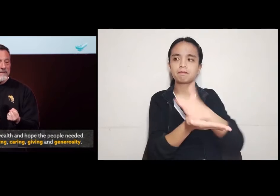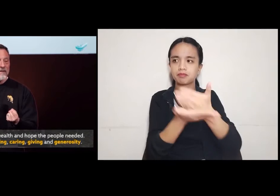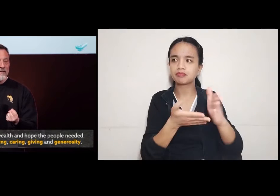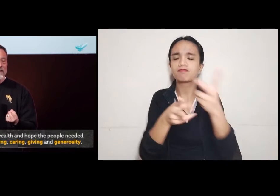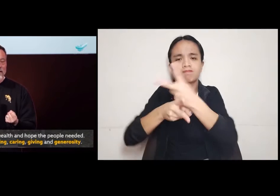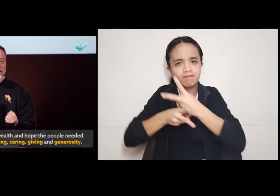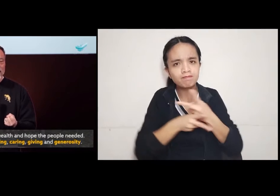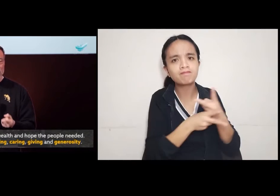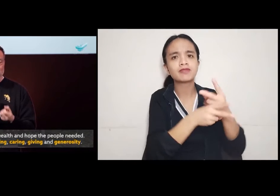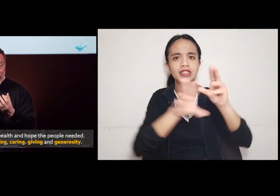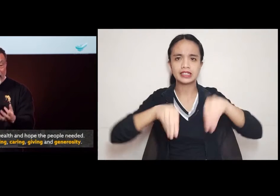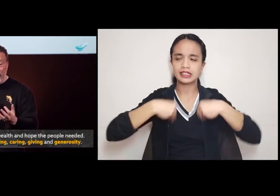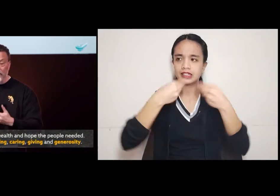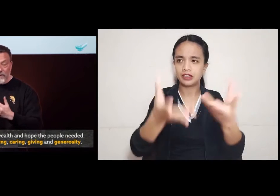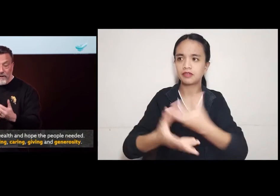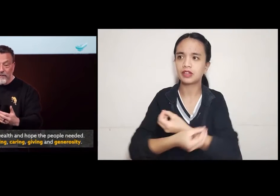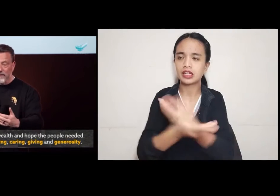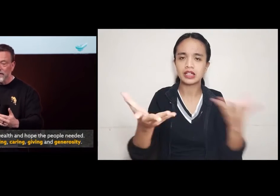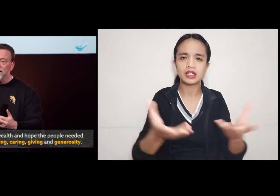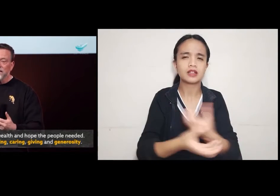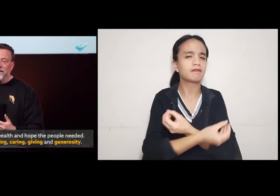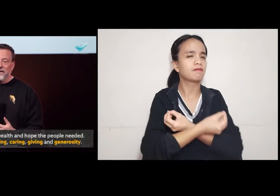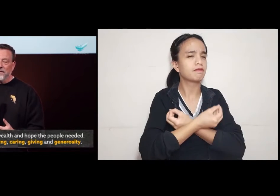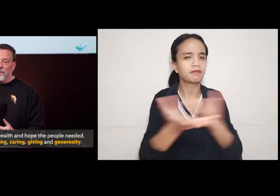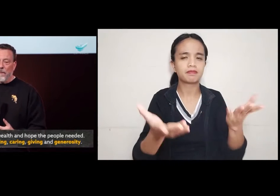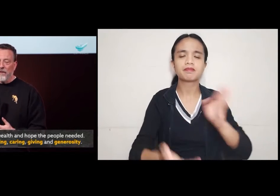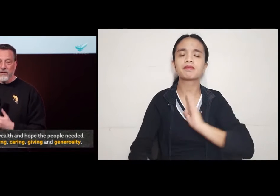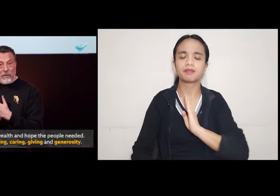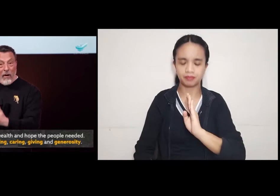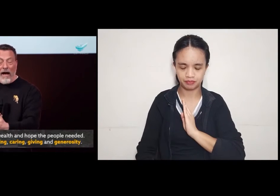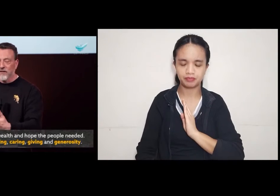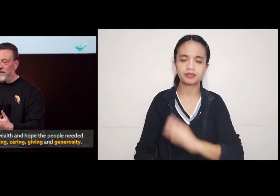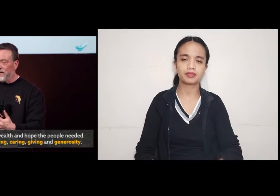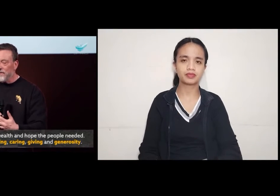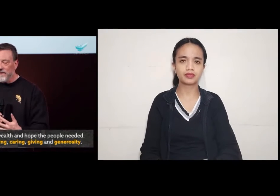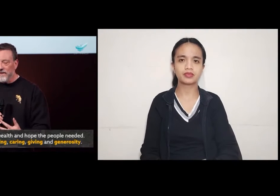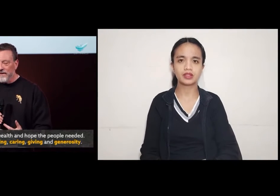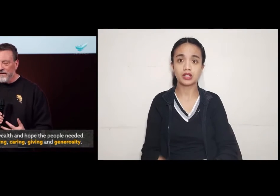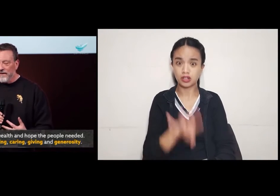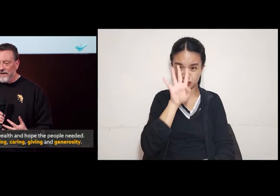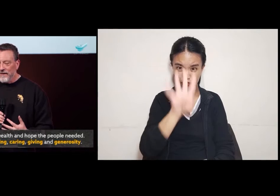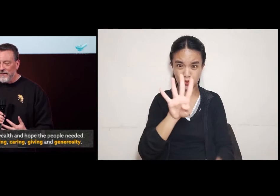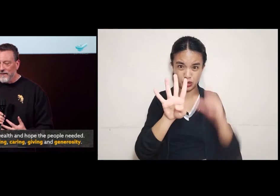sharing, of caring, of giving, of generosity.